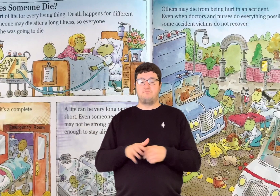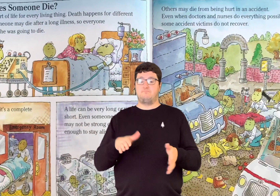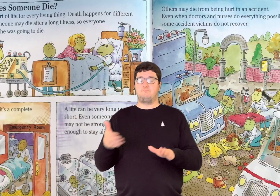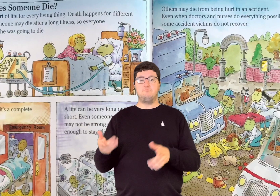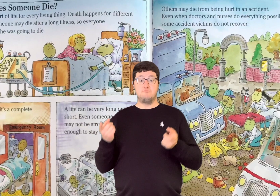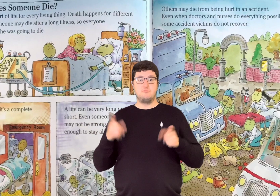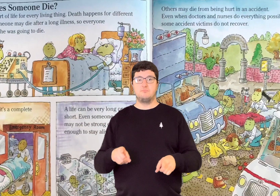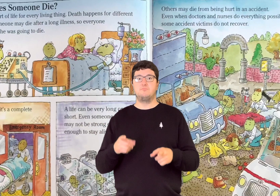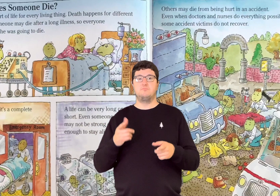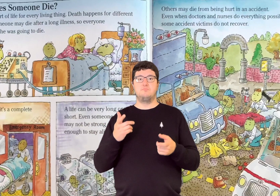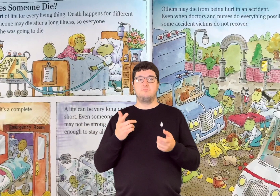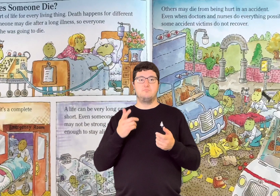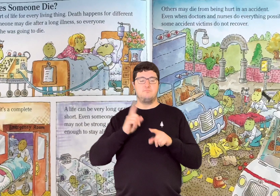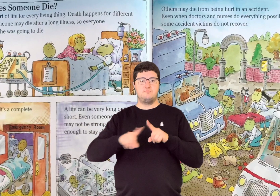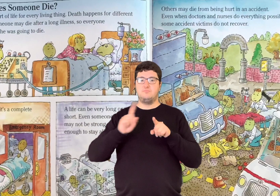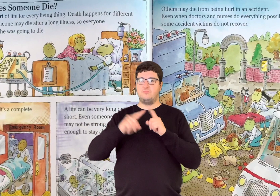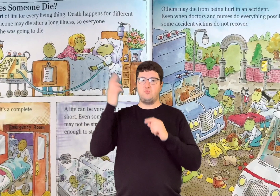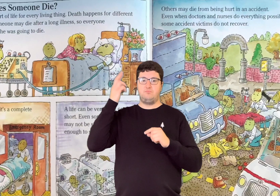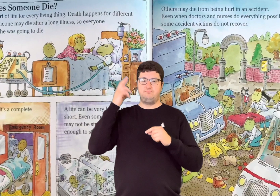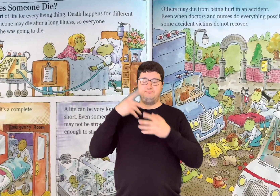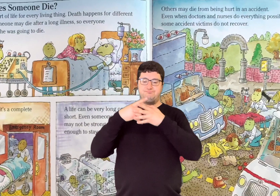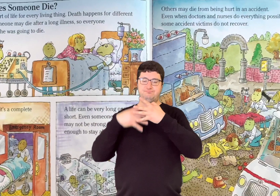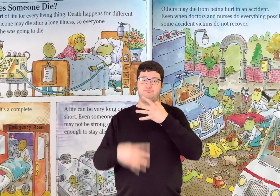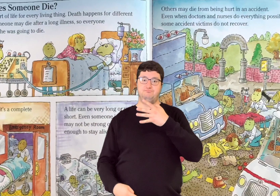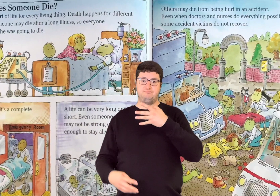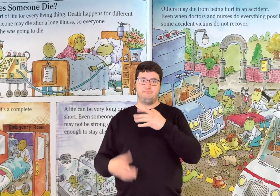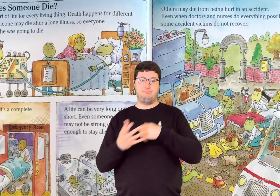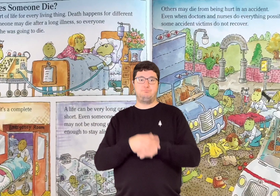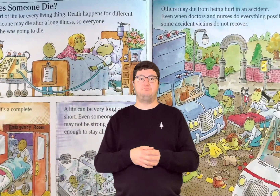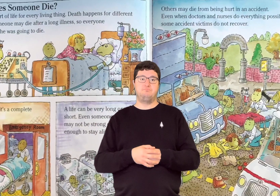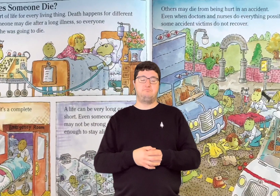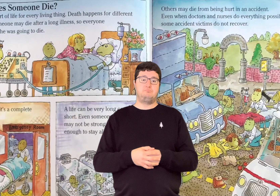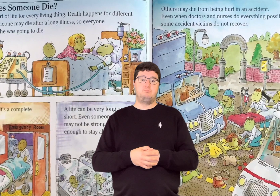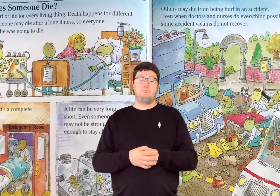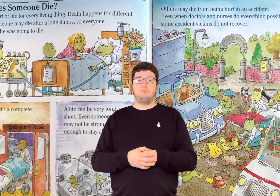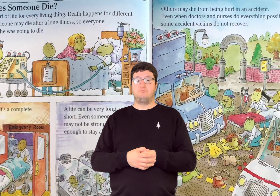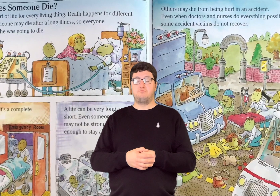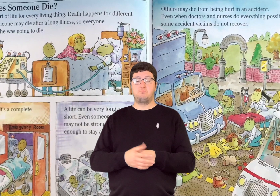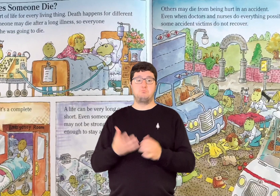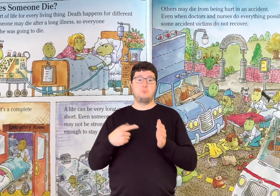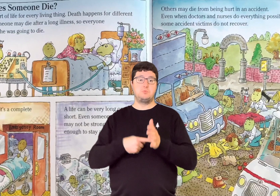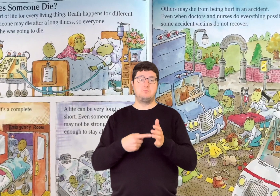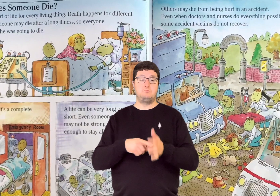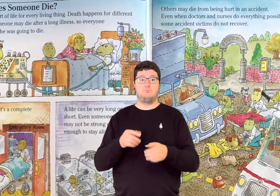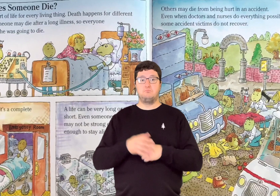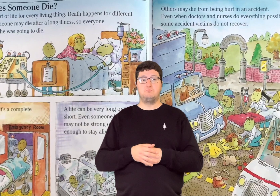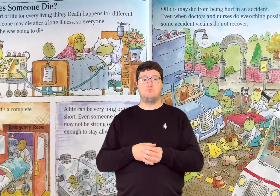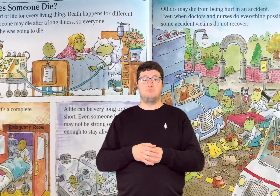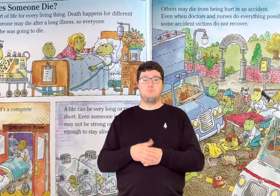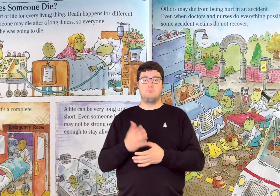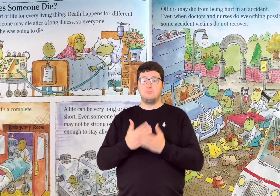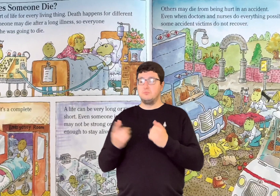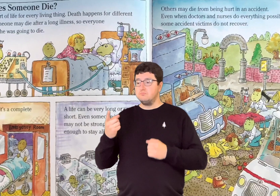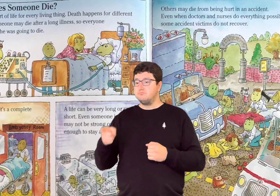after a long illness, so everyone knew he or she was going to die.